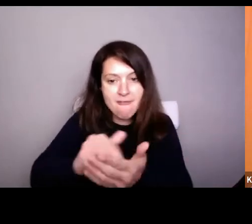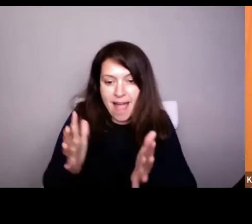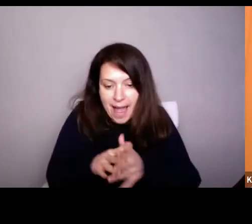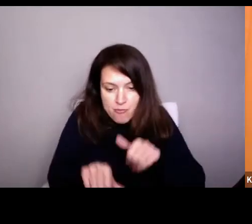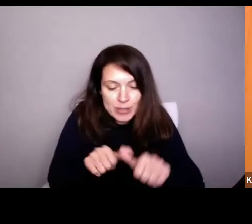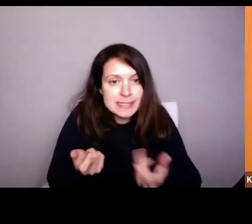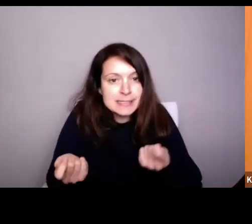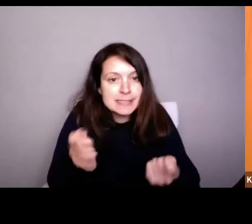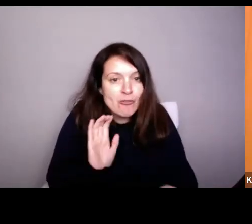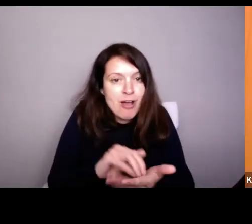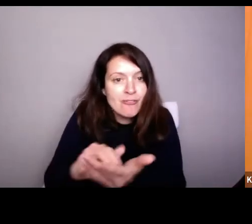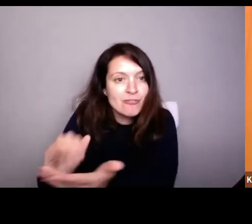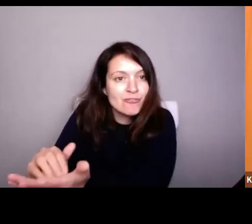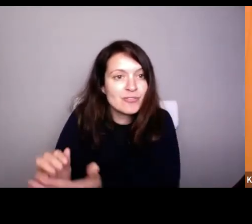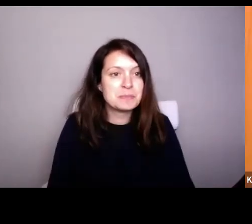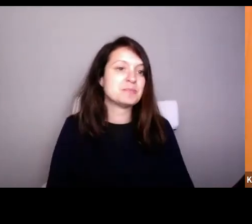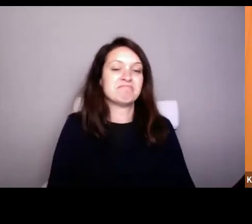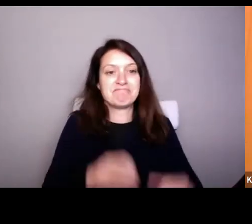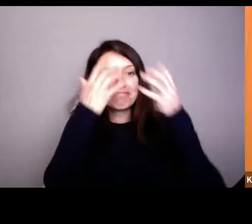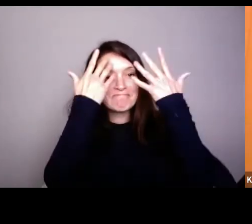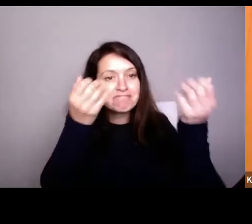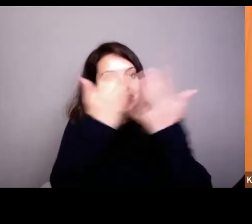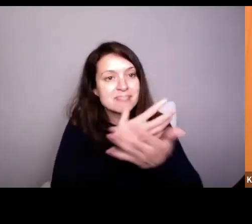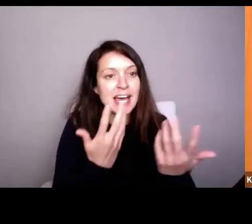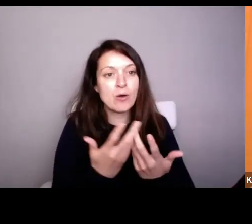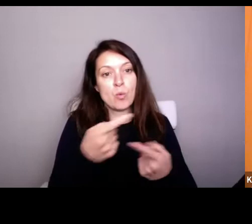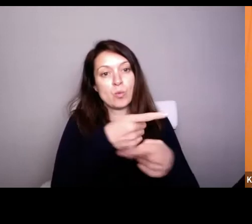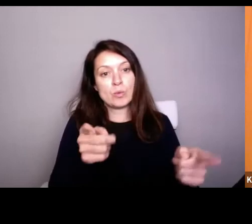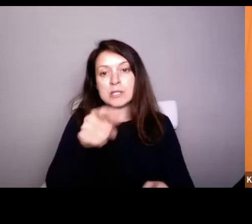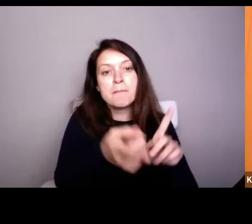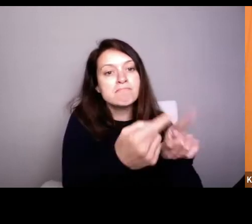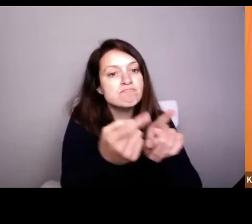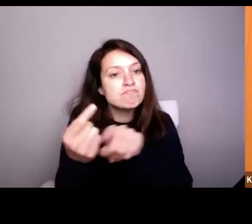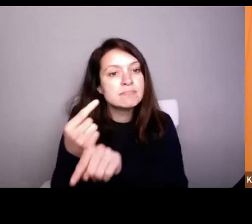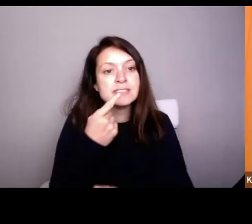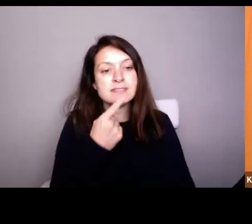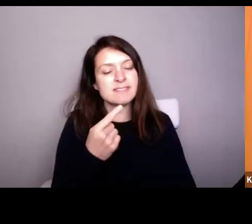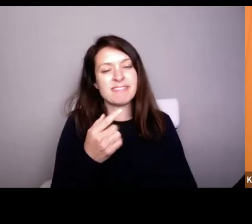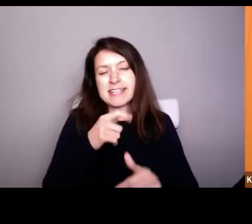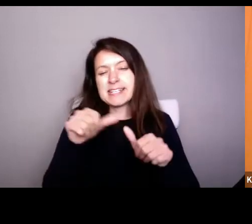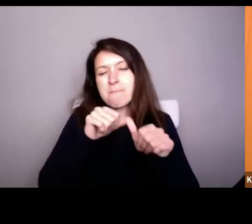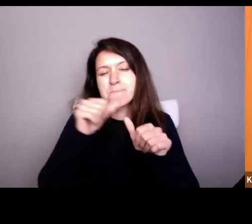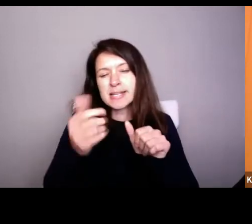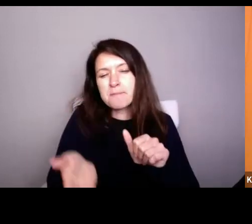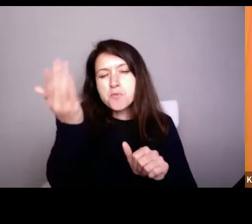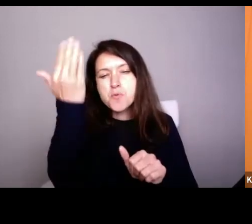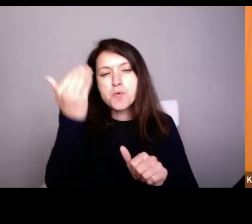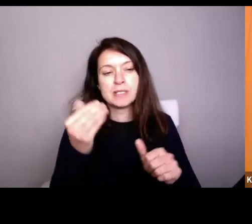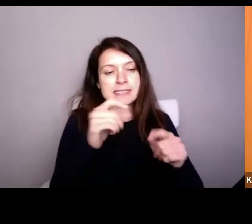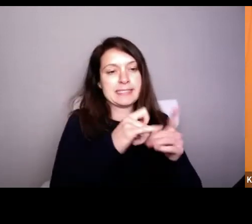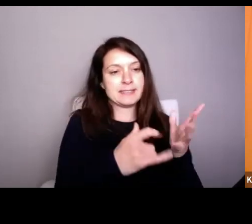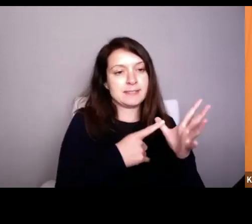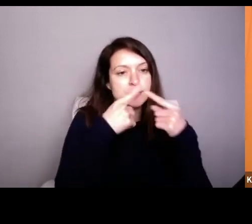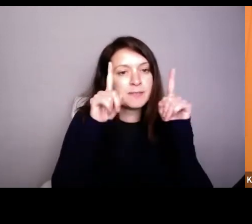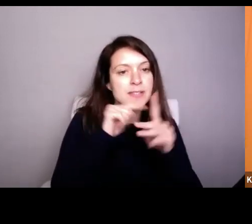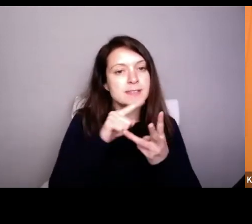In terms of the transition post-university, respondents expressed how more joined-up thinking between DSA, universities, access to work,